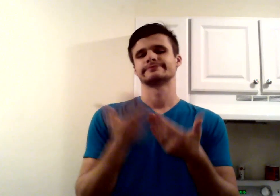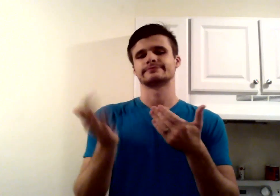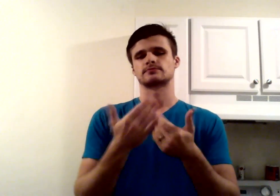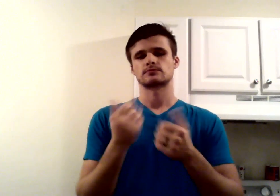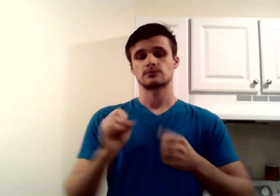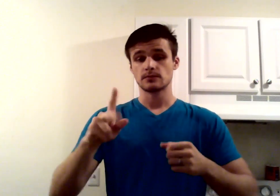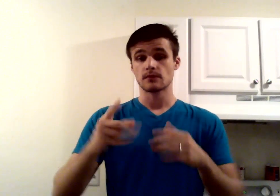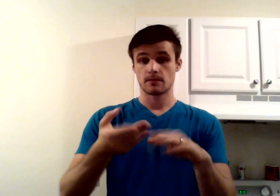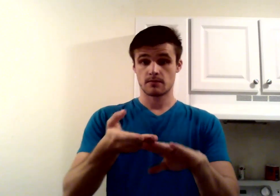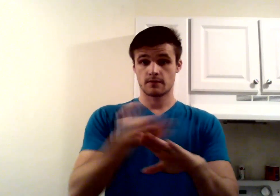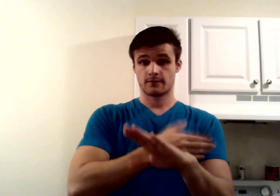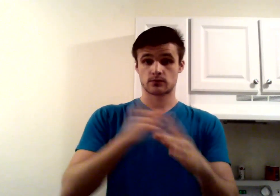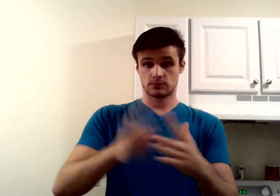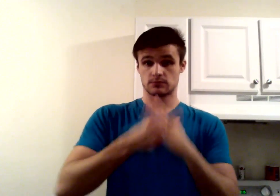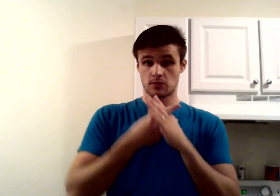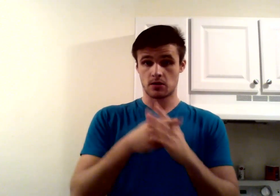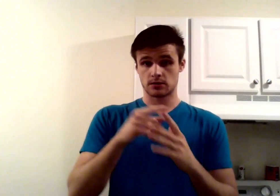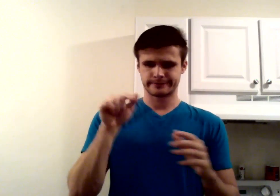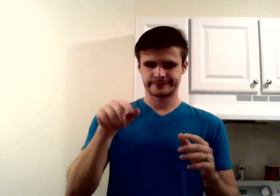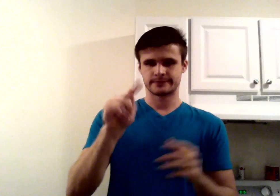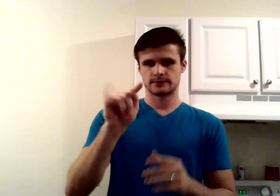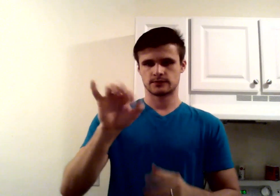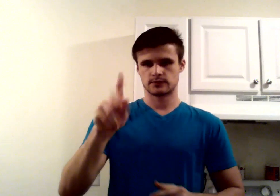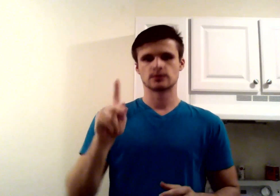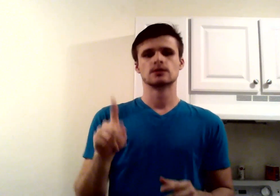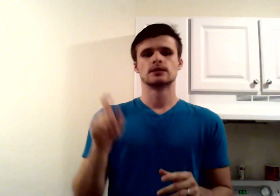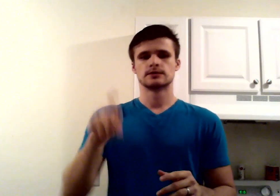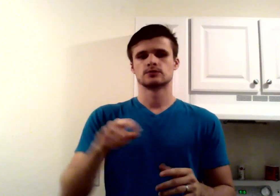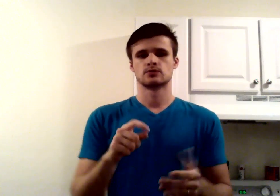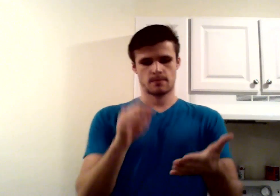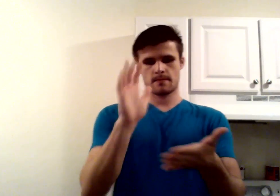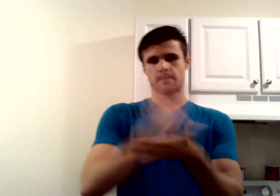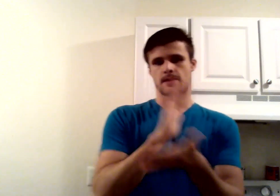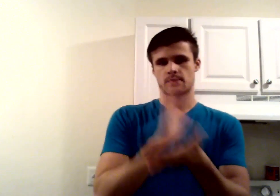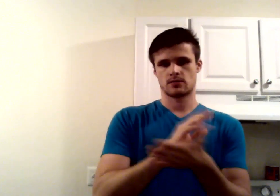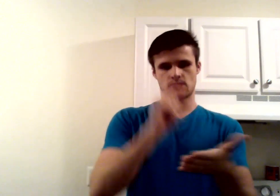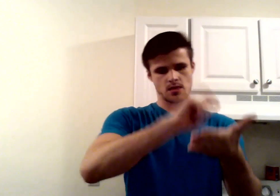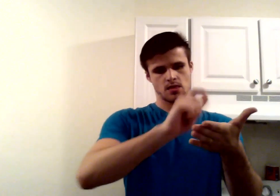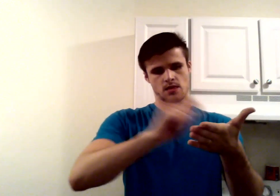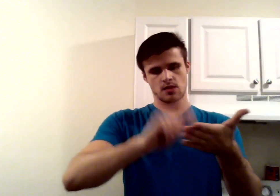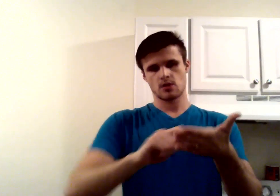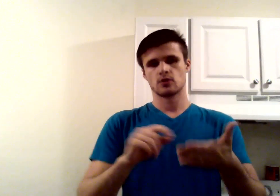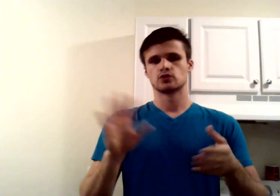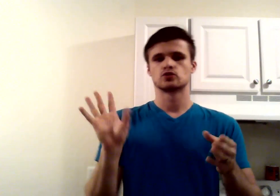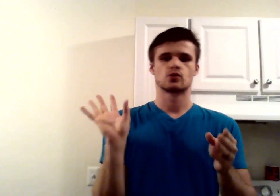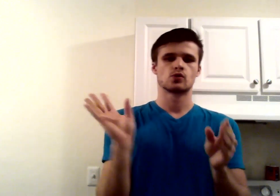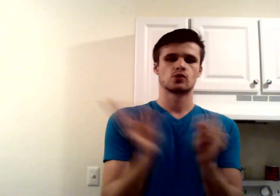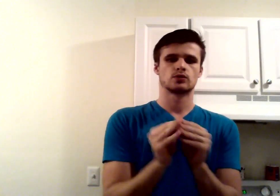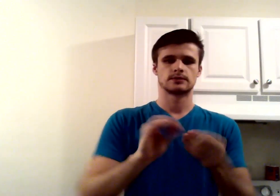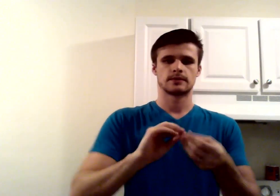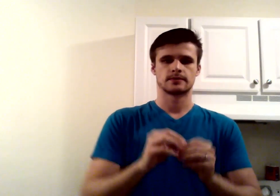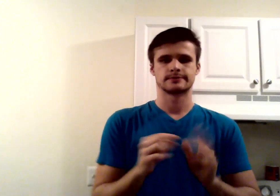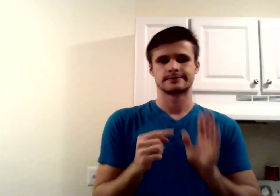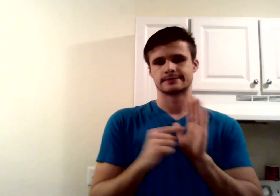we're going to write the number on the paper, okay? It's gonna be a total number basically. So, for example, you gotta write the number